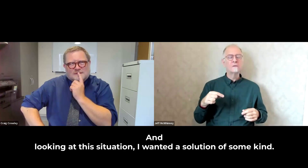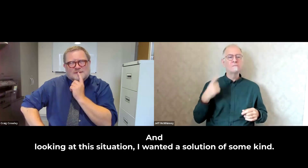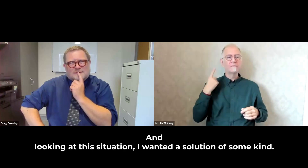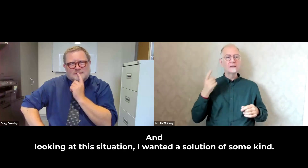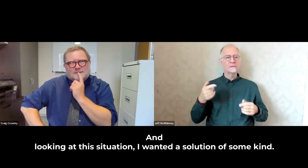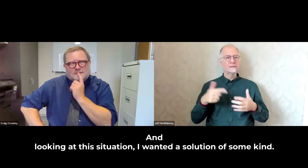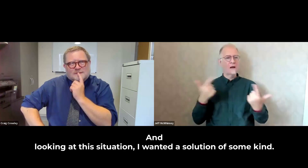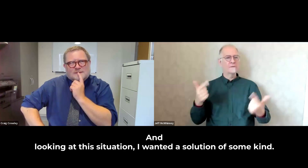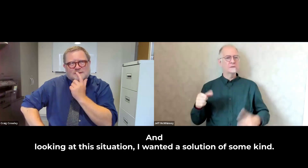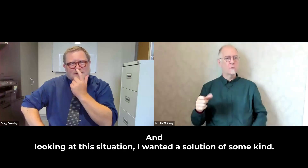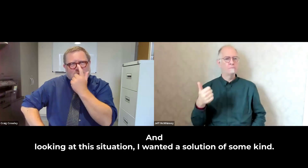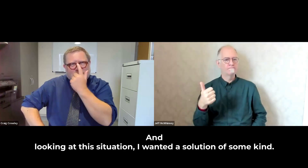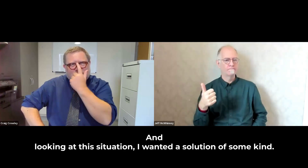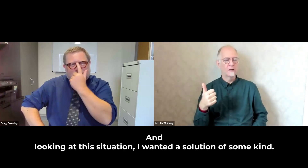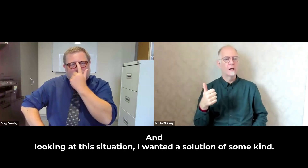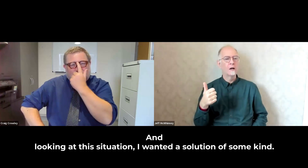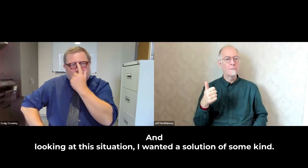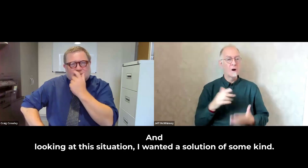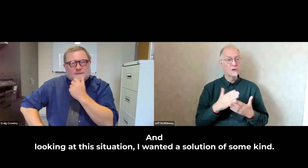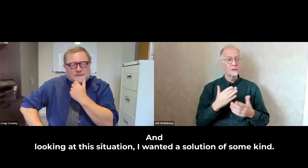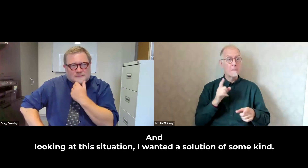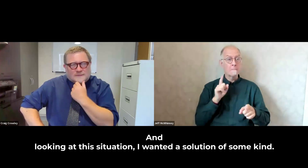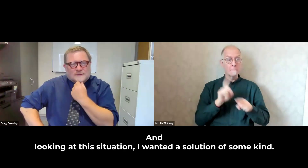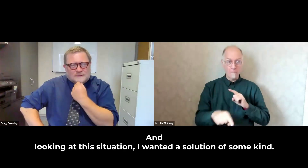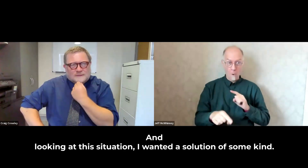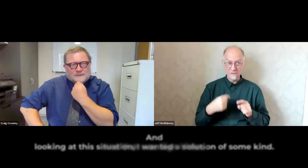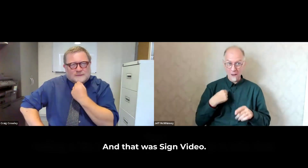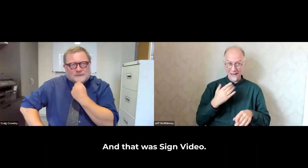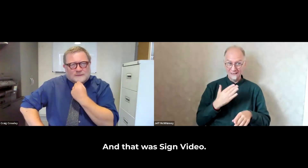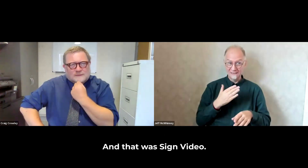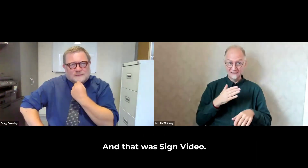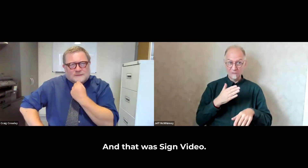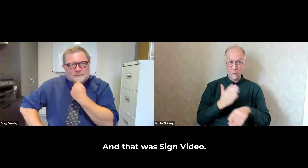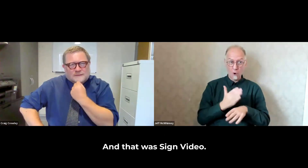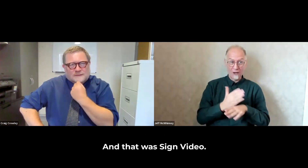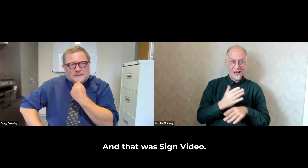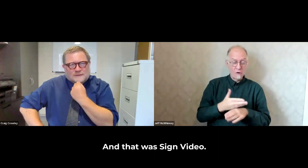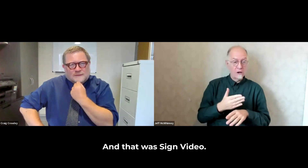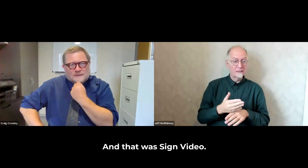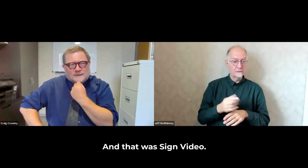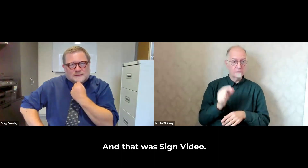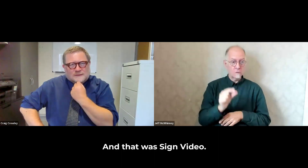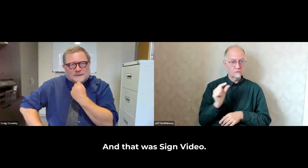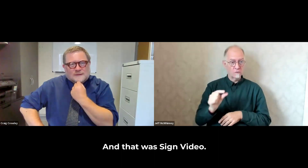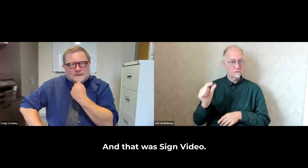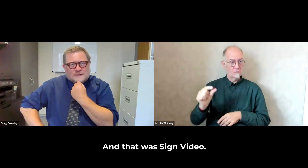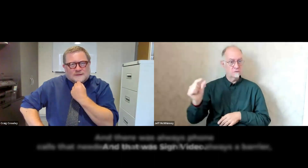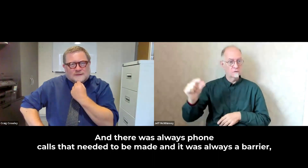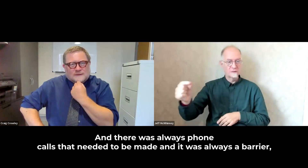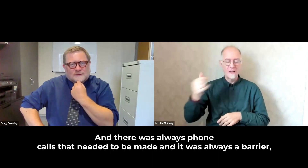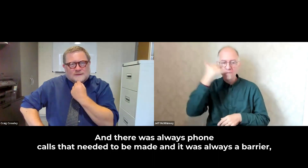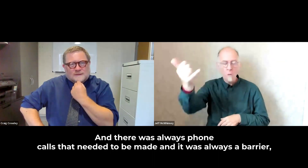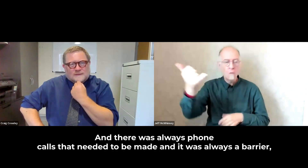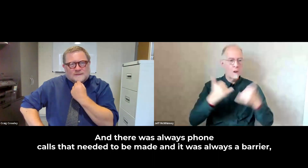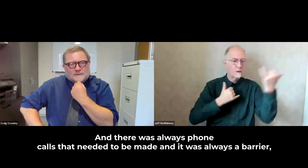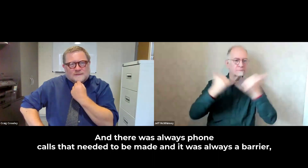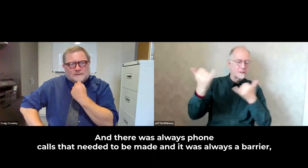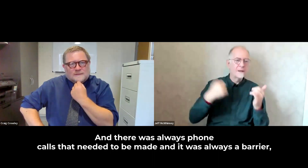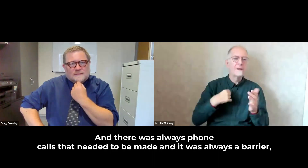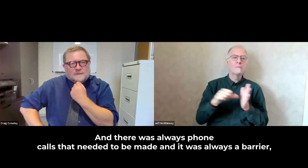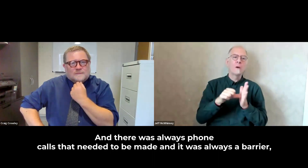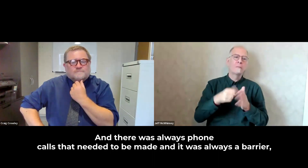this situation, I wanted a resolution of some kind, and that was Sign Video.